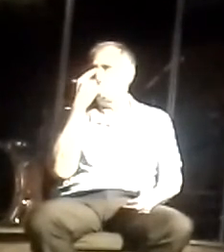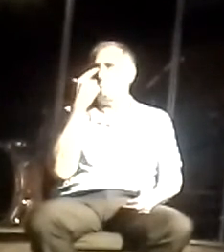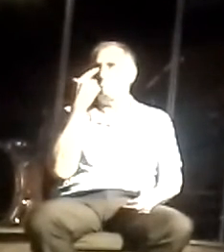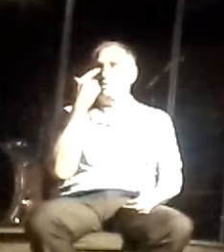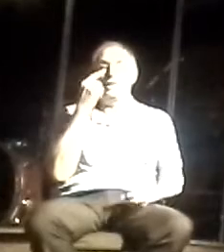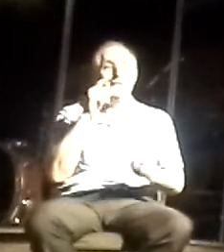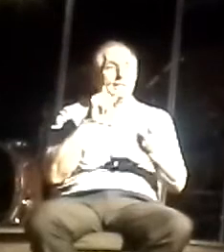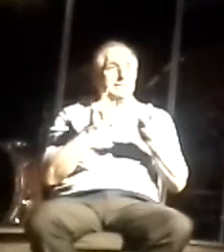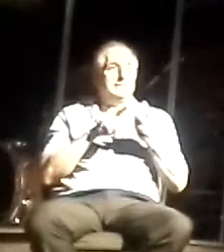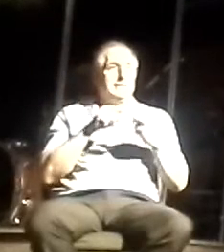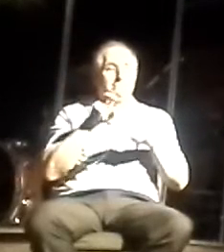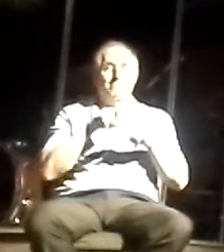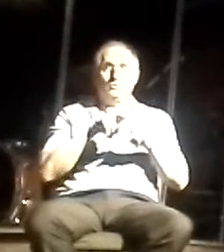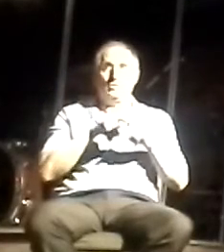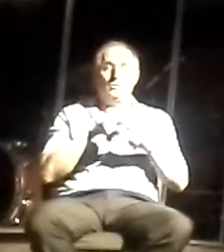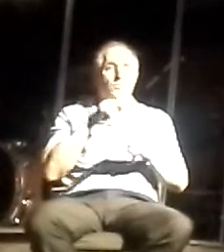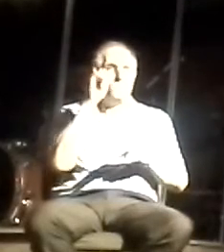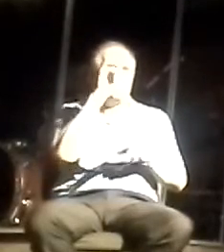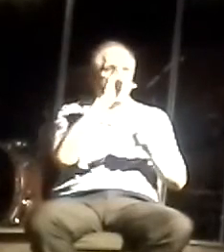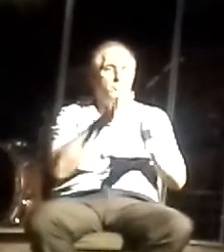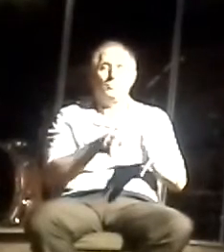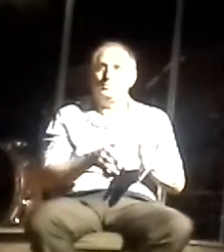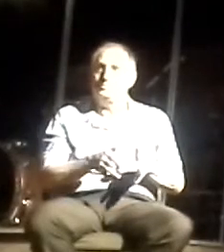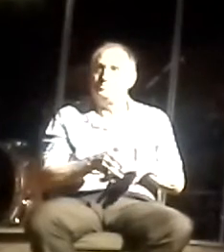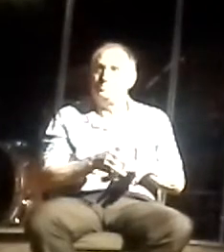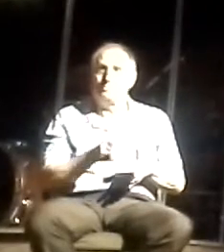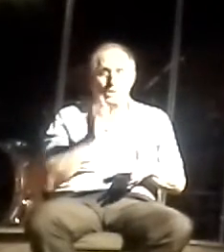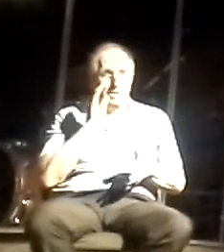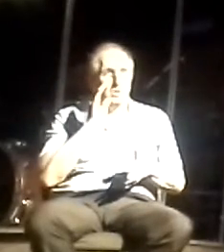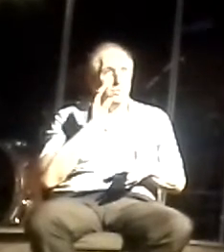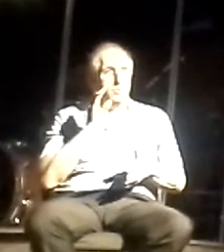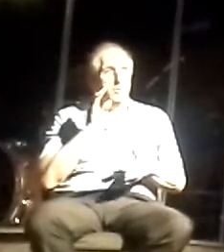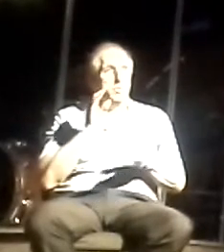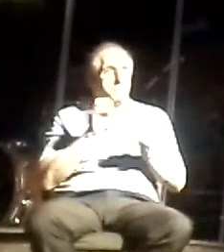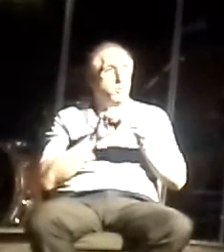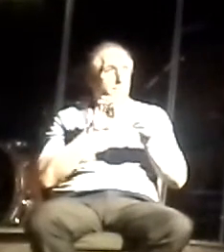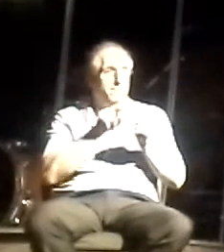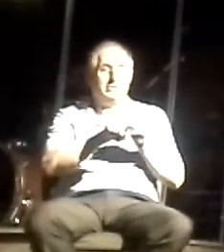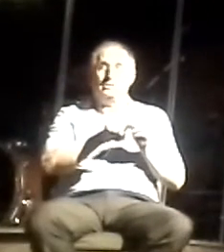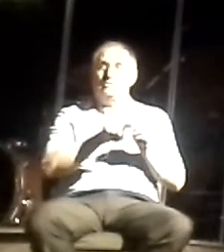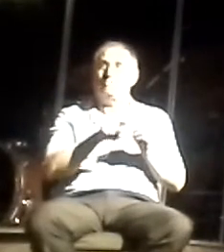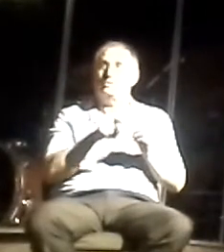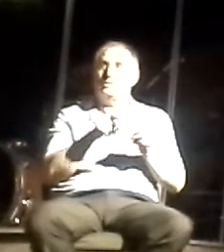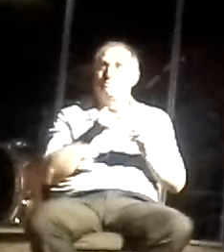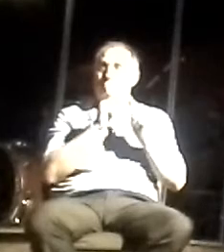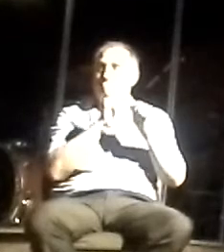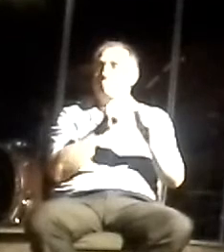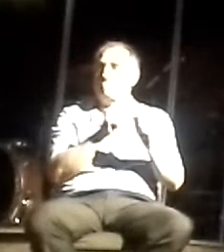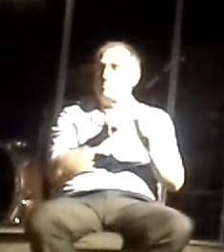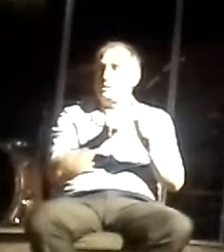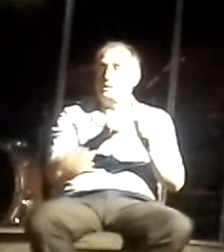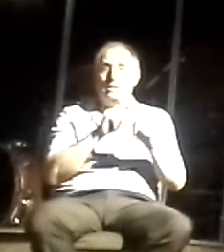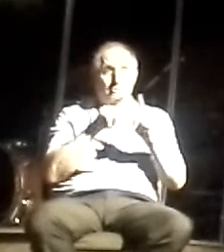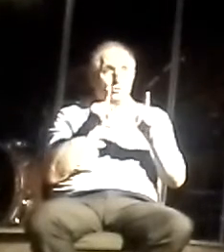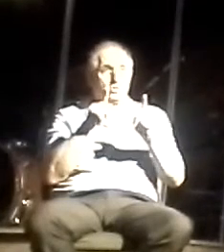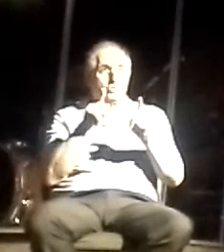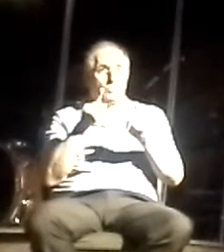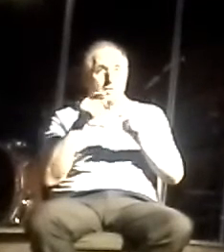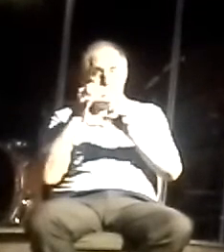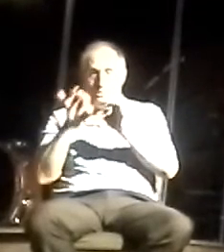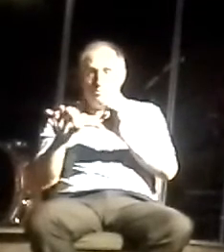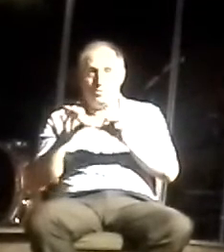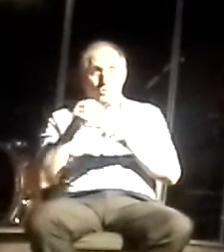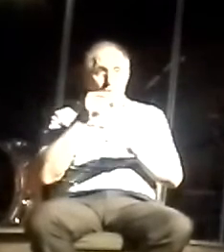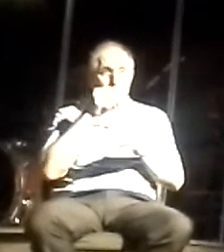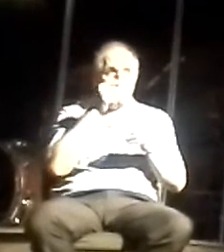The second chair, the fool. I know, it gets more offensive as I go along, doesn't it? See, the difference between the simple